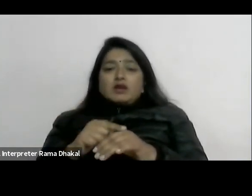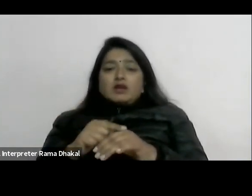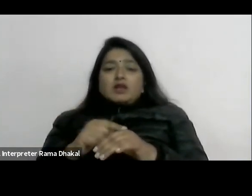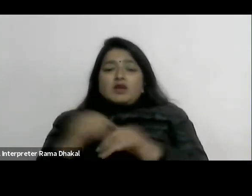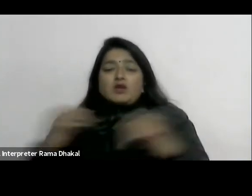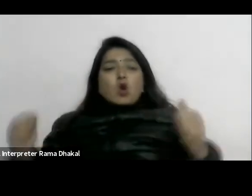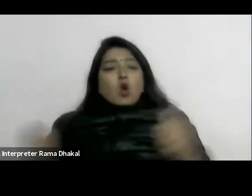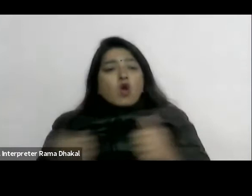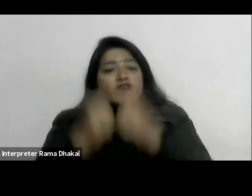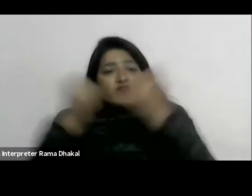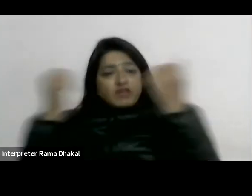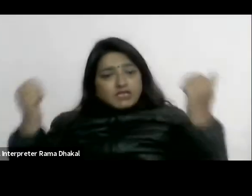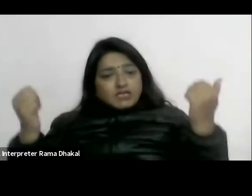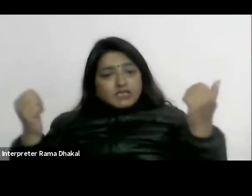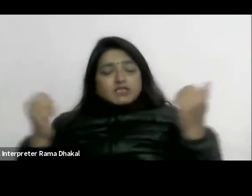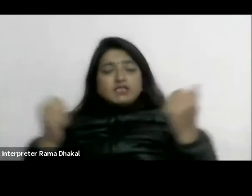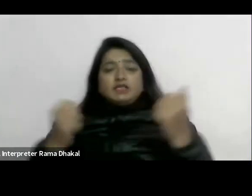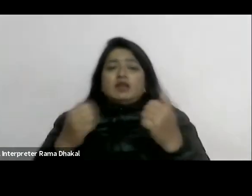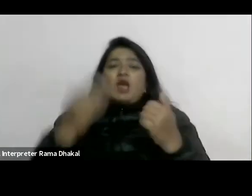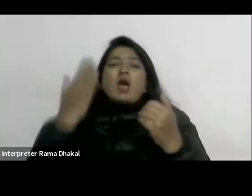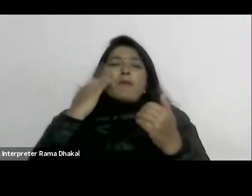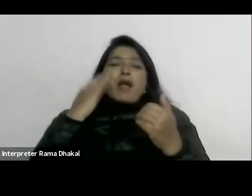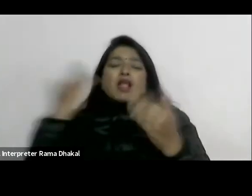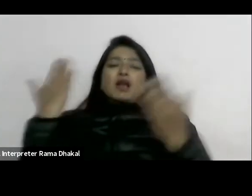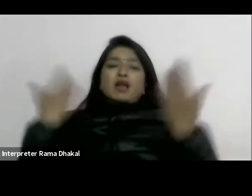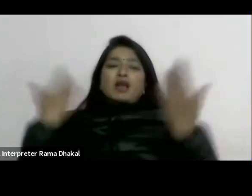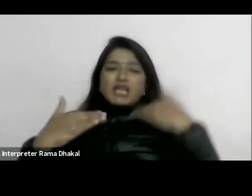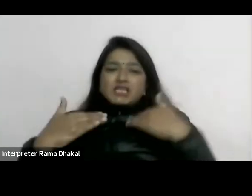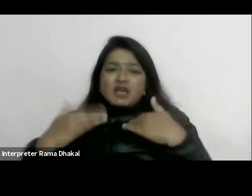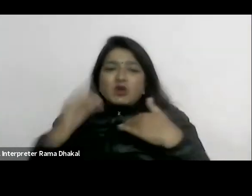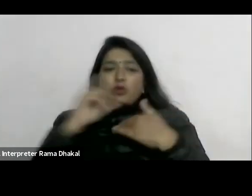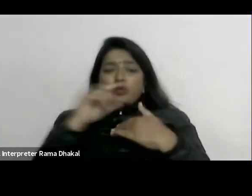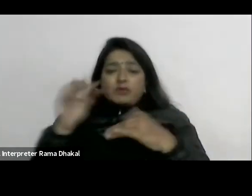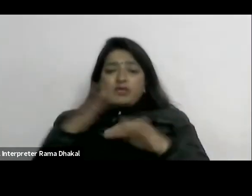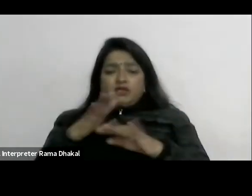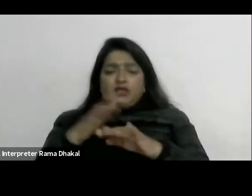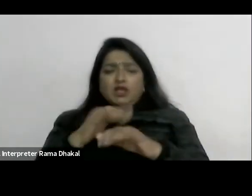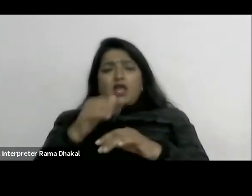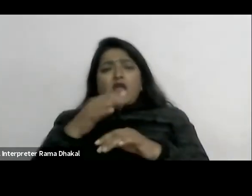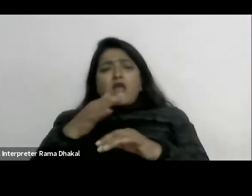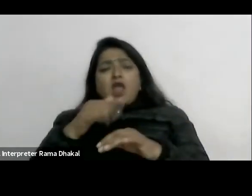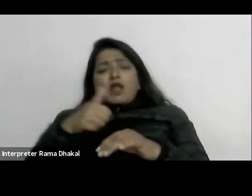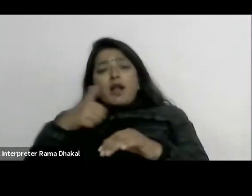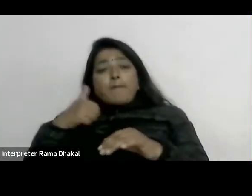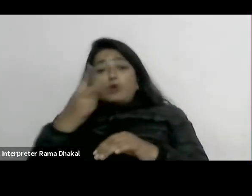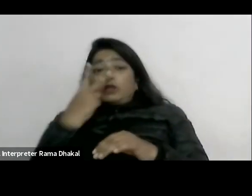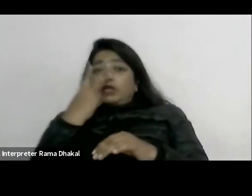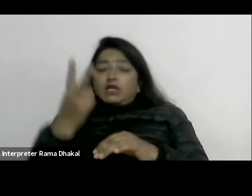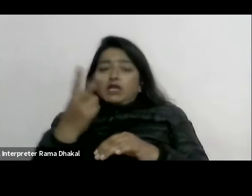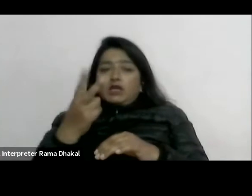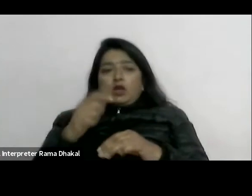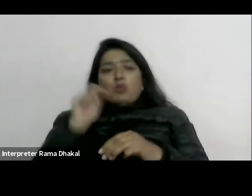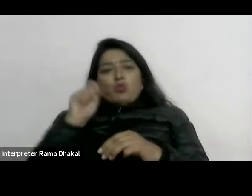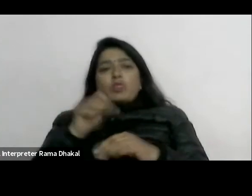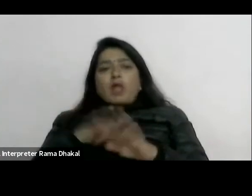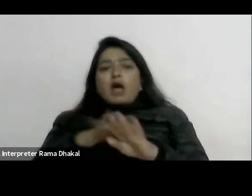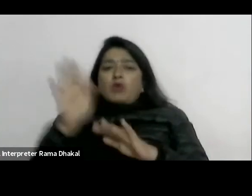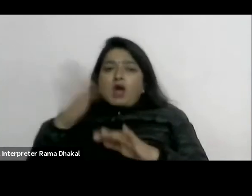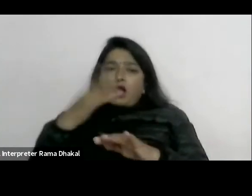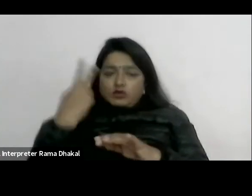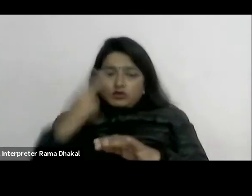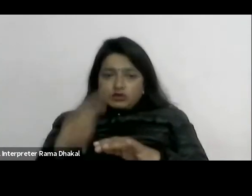conflict, about gender-based violence, and to base CEDAW's standards relating to these issues